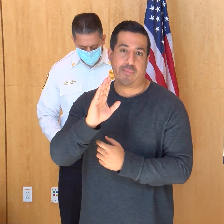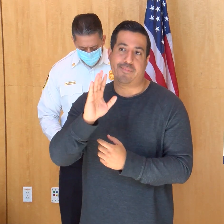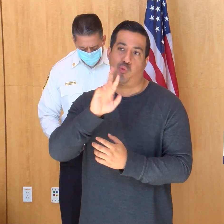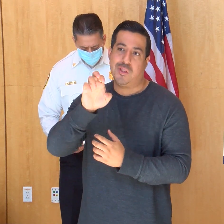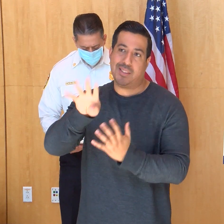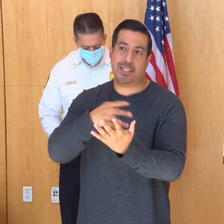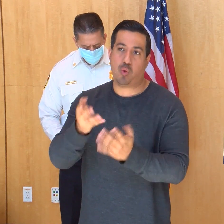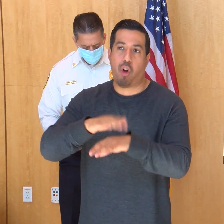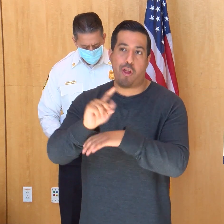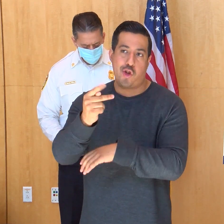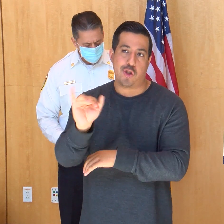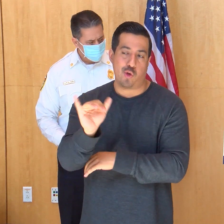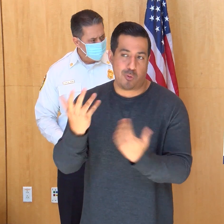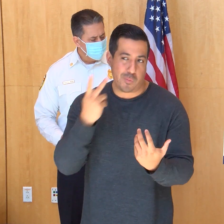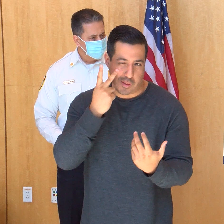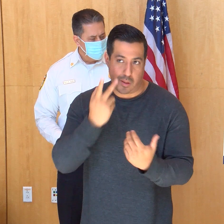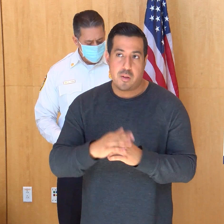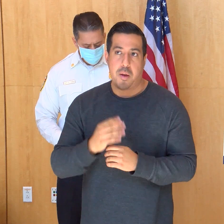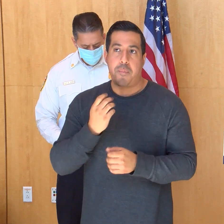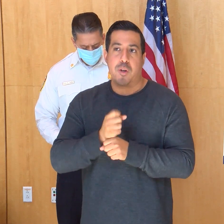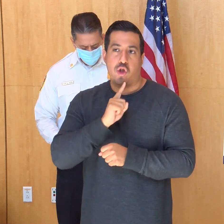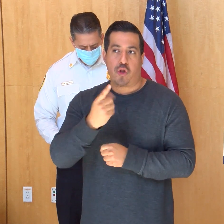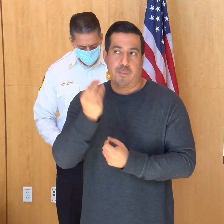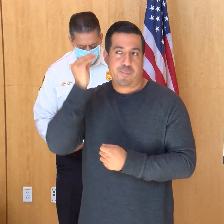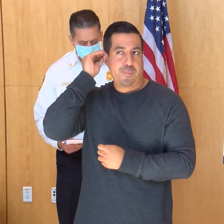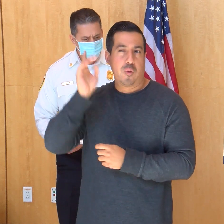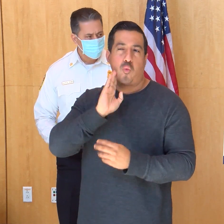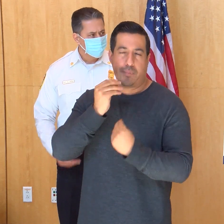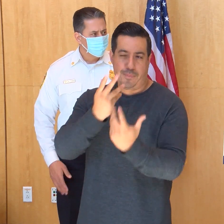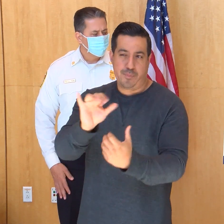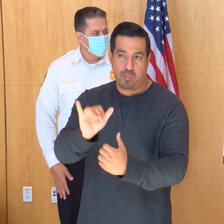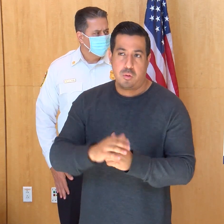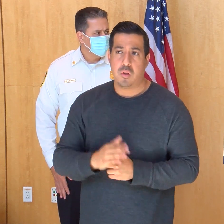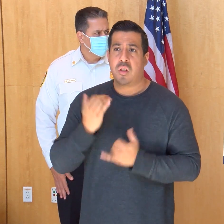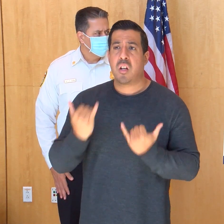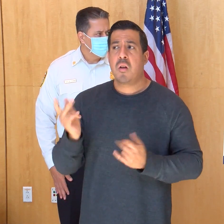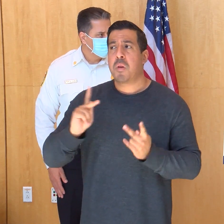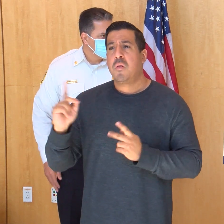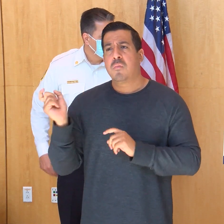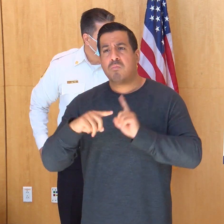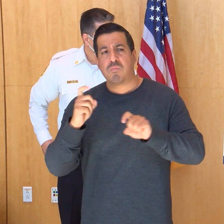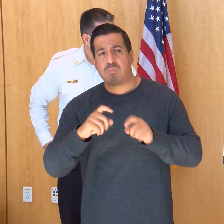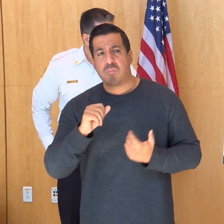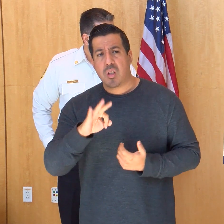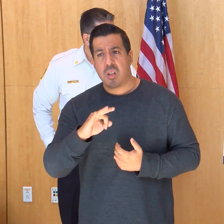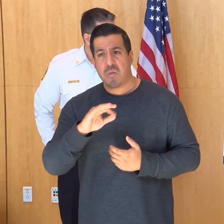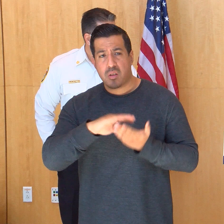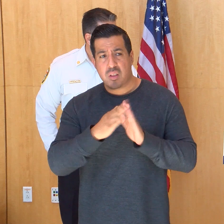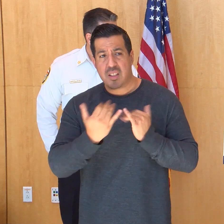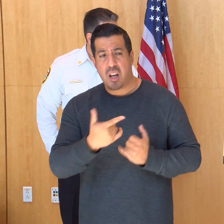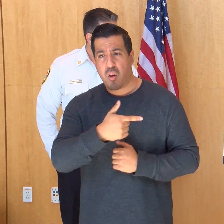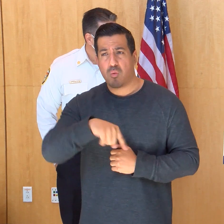note, and they will be letting you know. There have been some questions as to whether or not the city is cutting out or